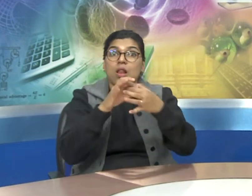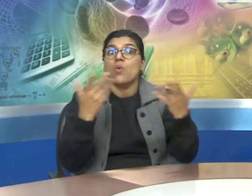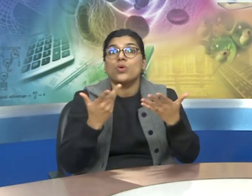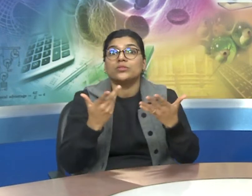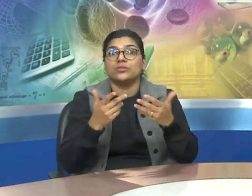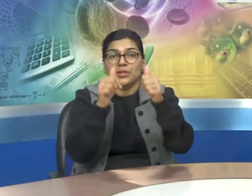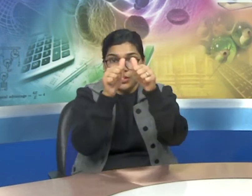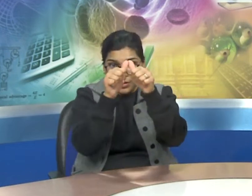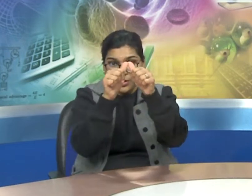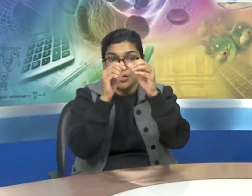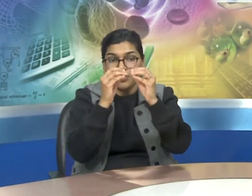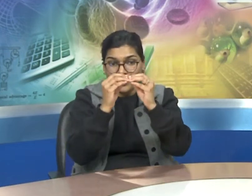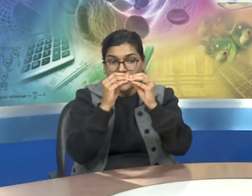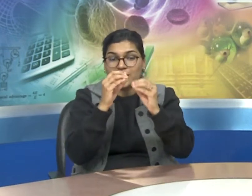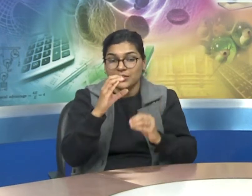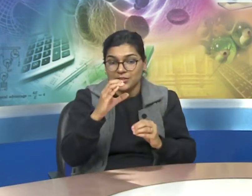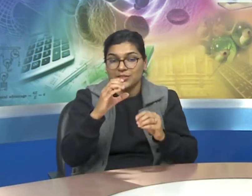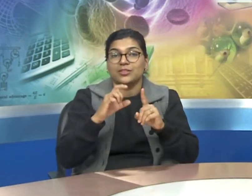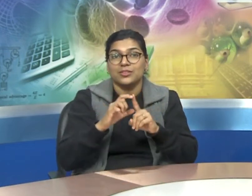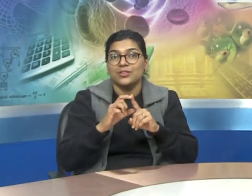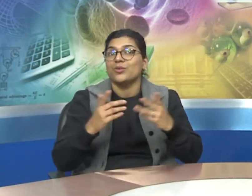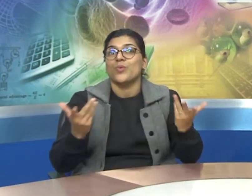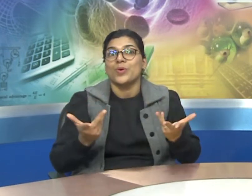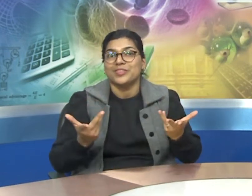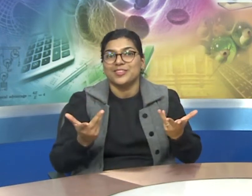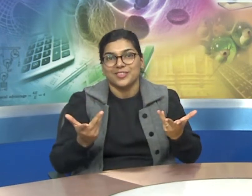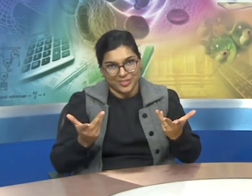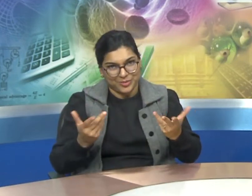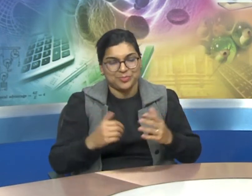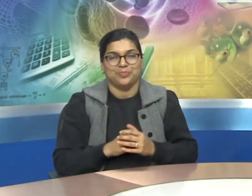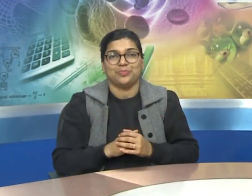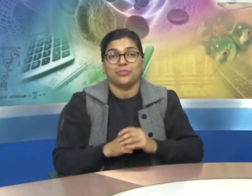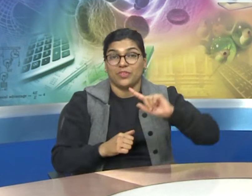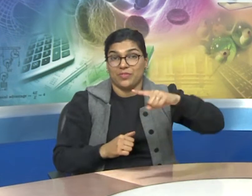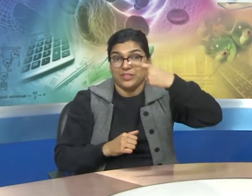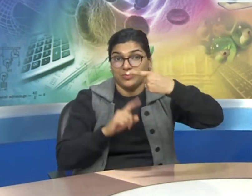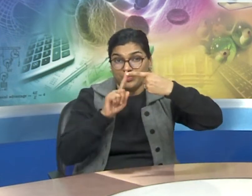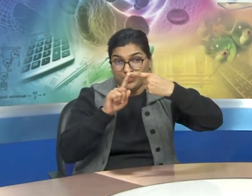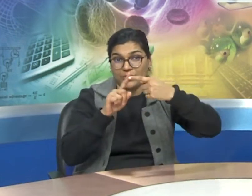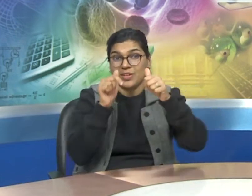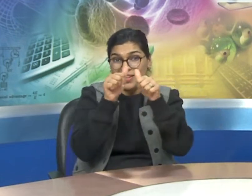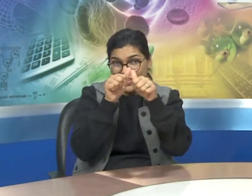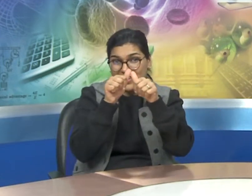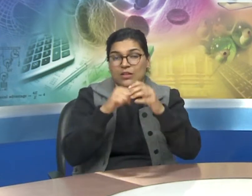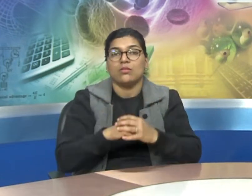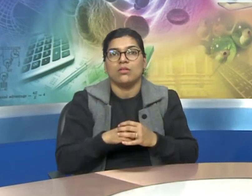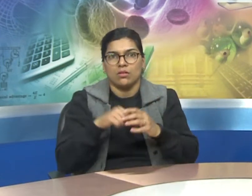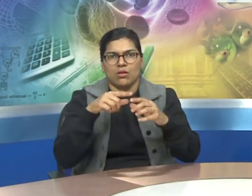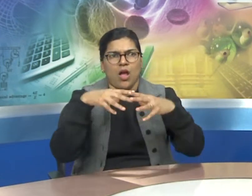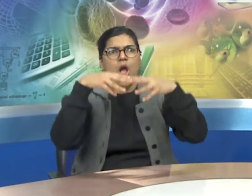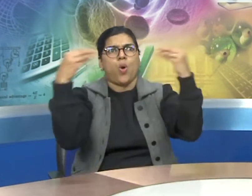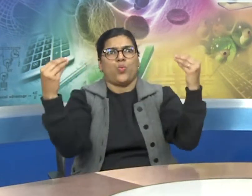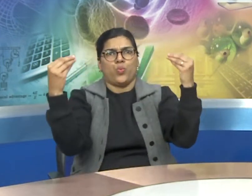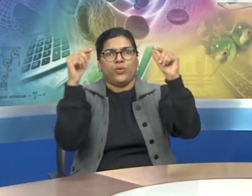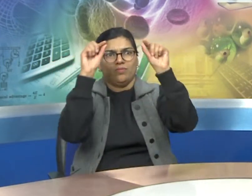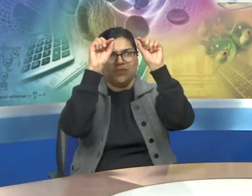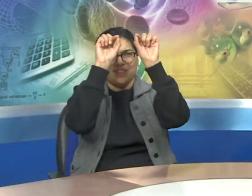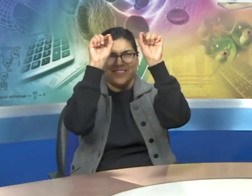is... There are 4 options available. Option A, outline view.